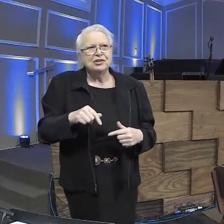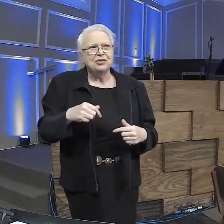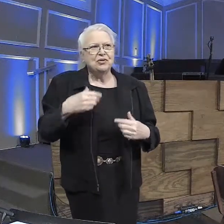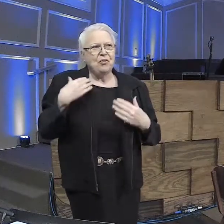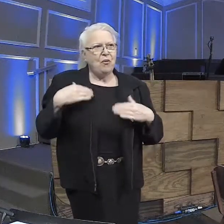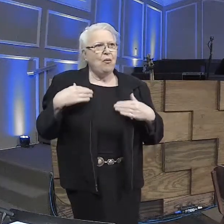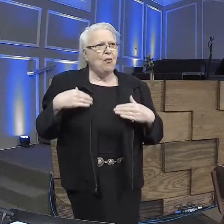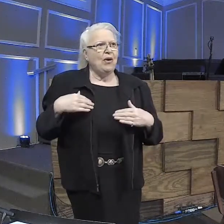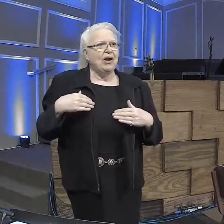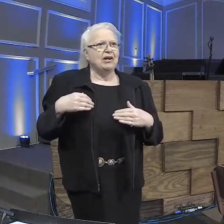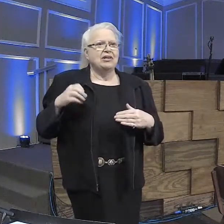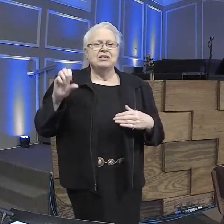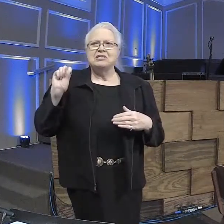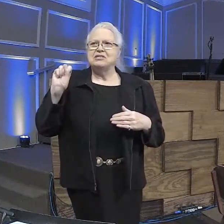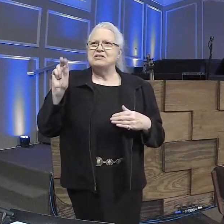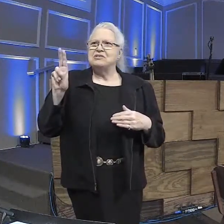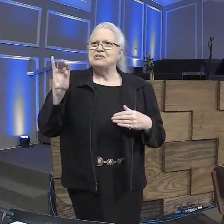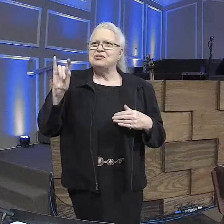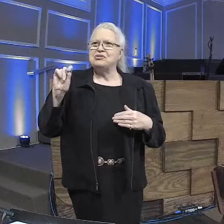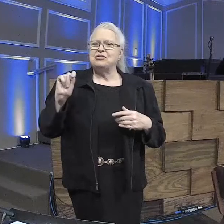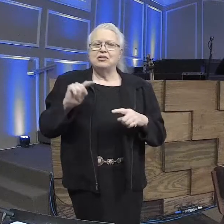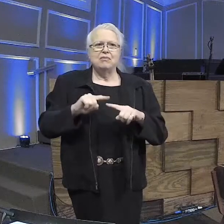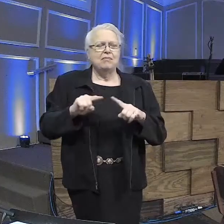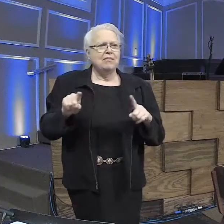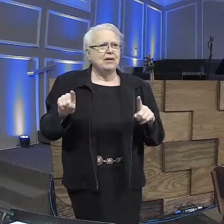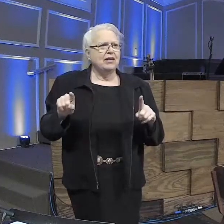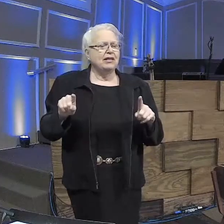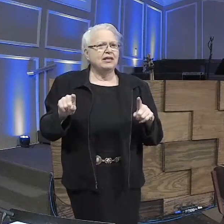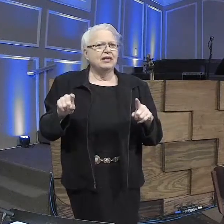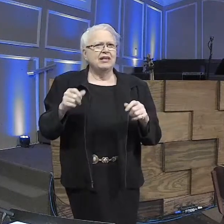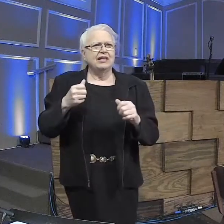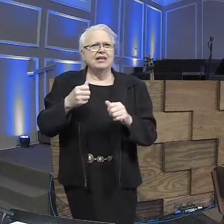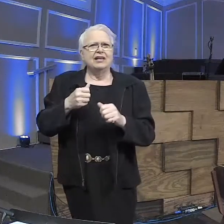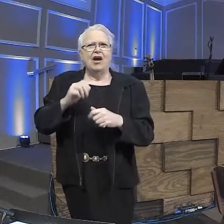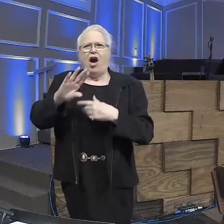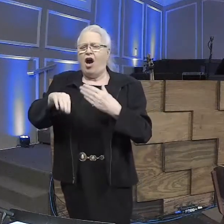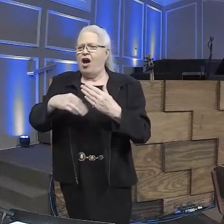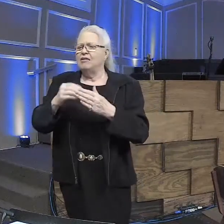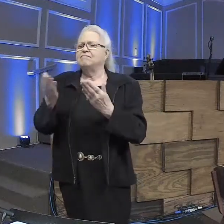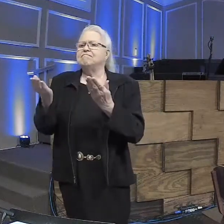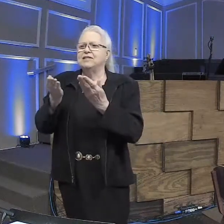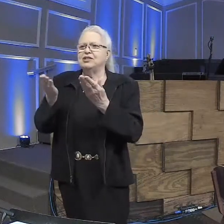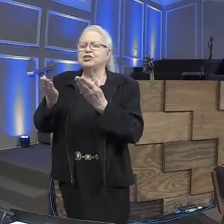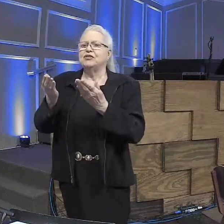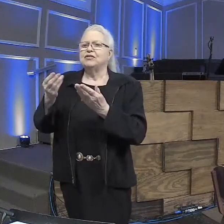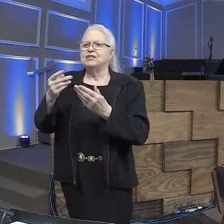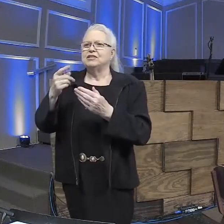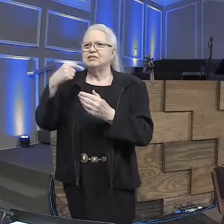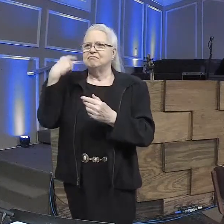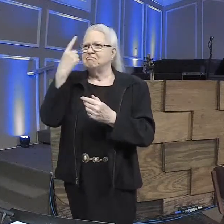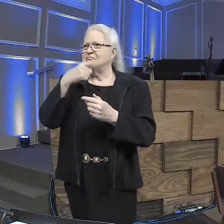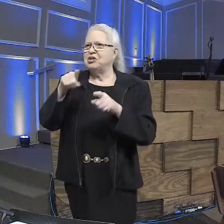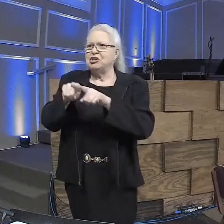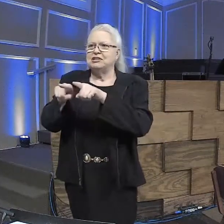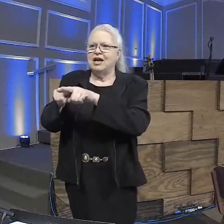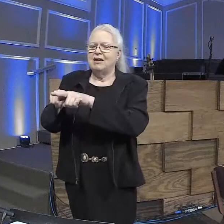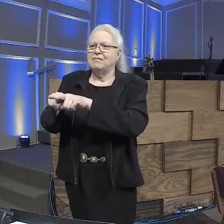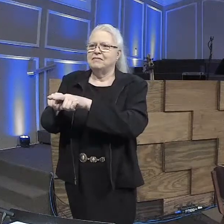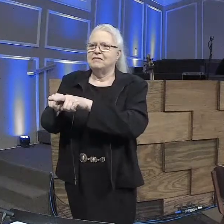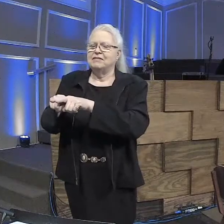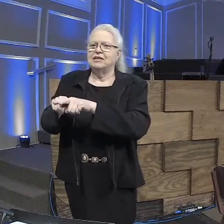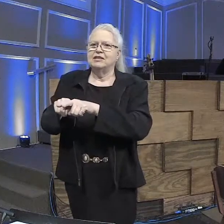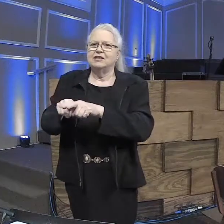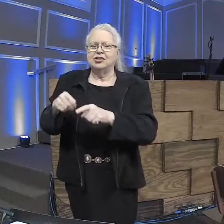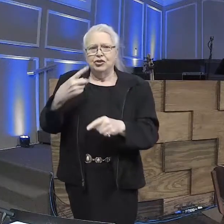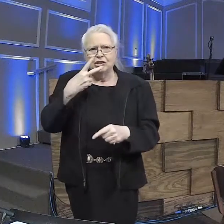But virtually every order of service, regardless, looked the same. And at the front of every church, you could tell how the church